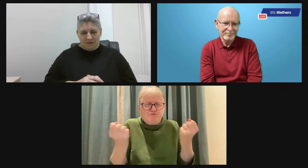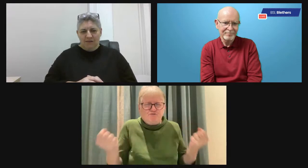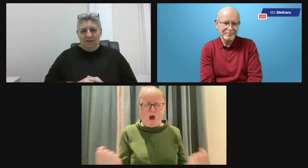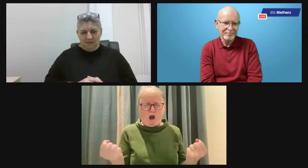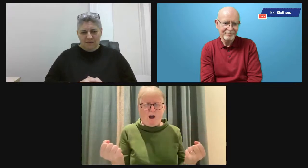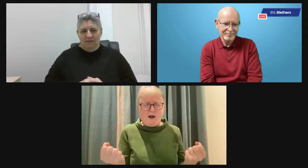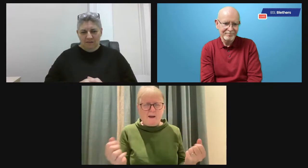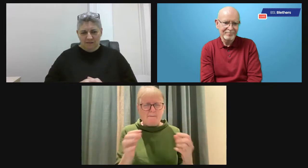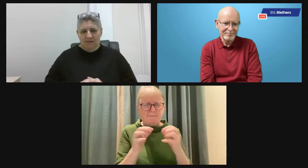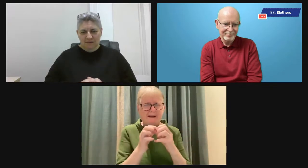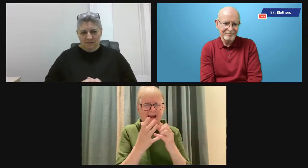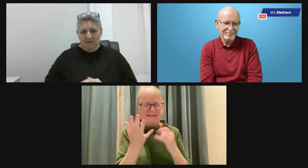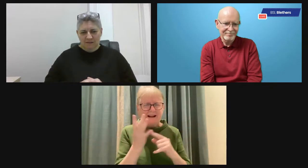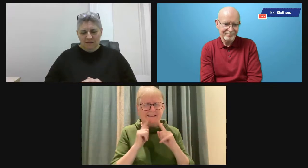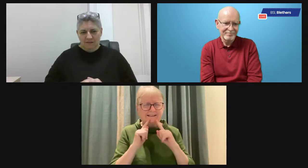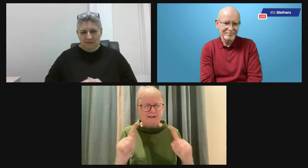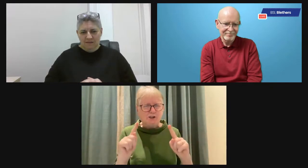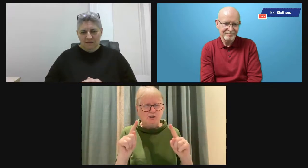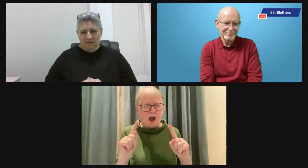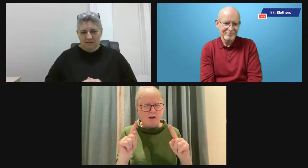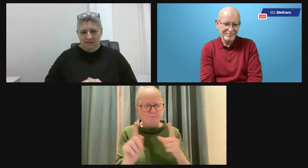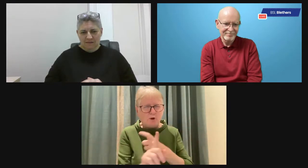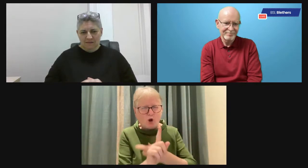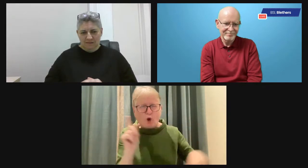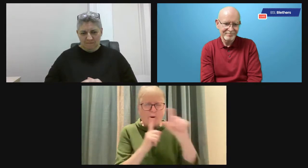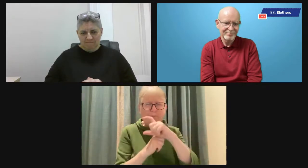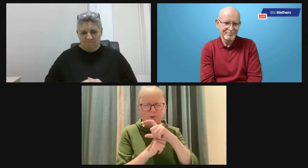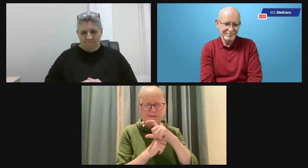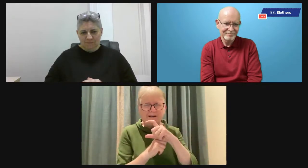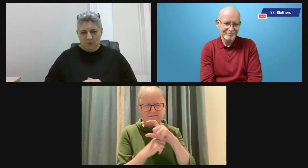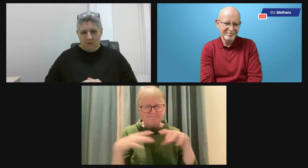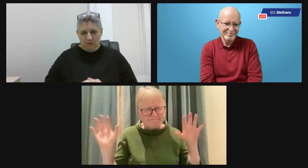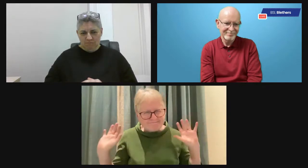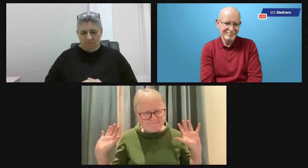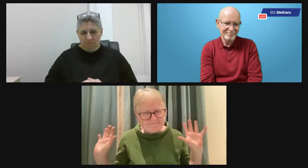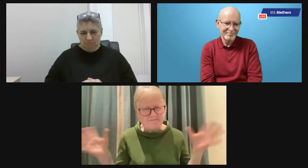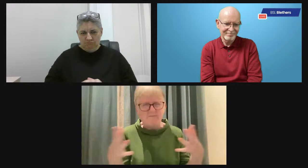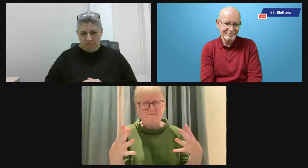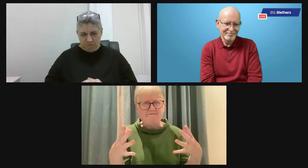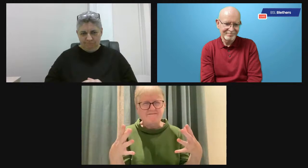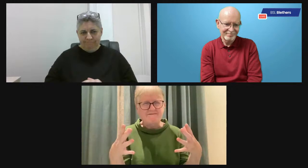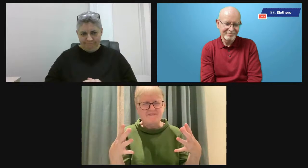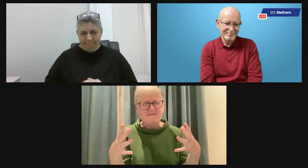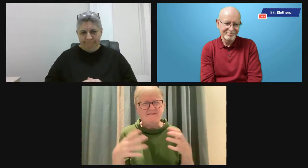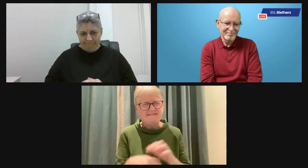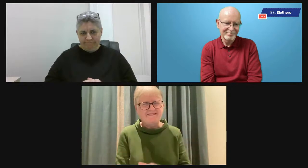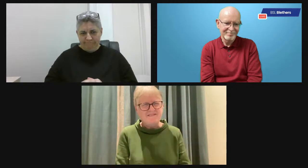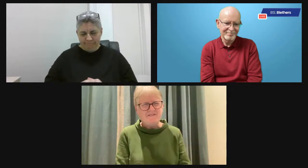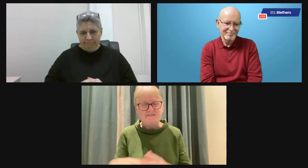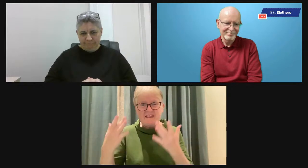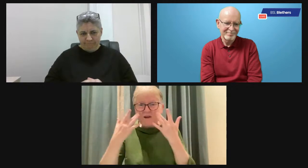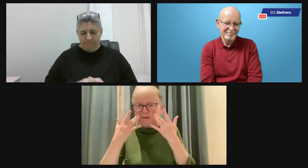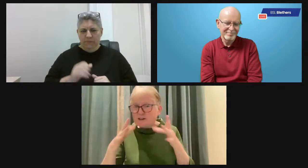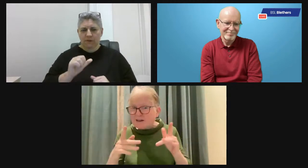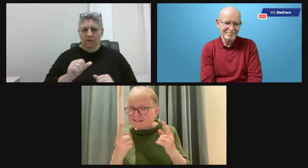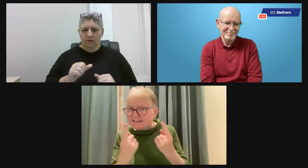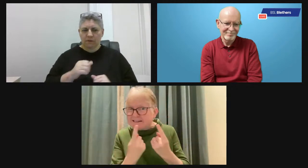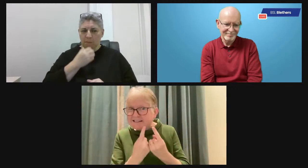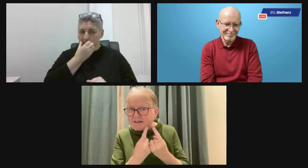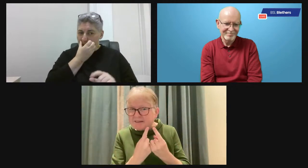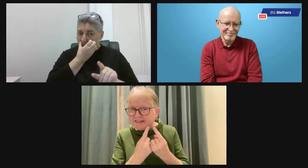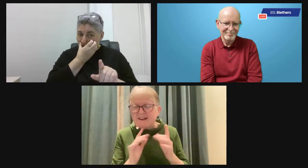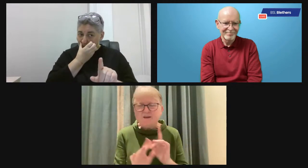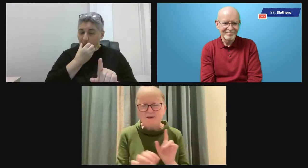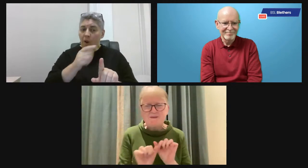And we are growing, and we're going from strength to strength. BSL teachers are a community. We are